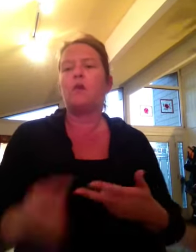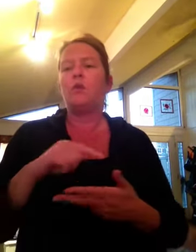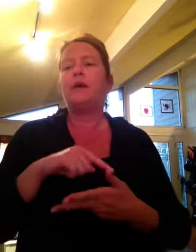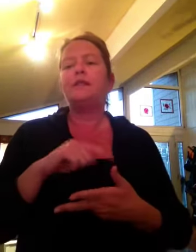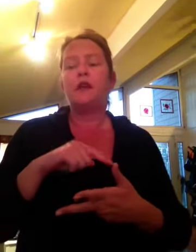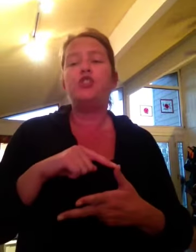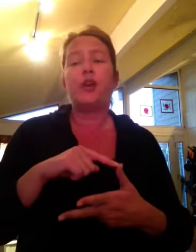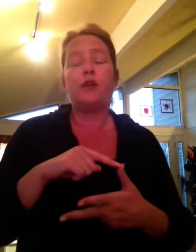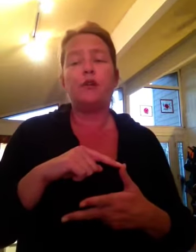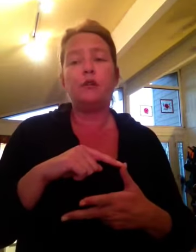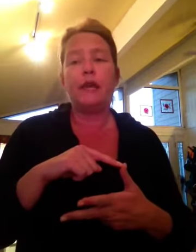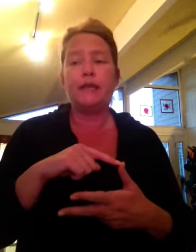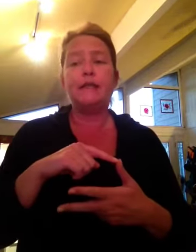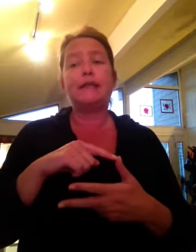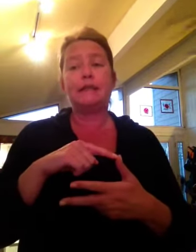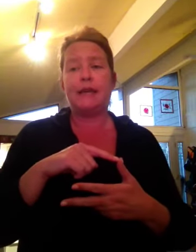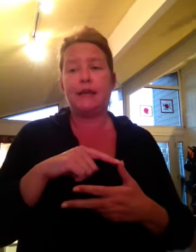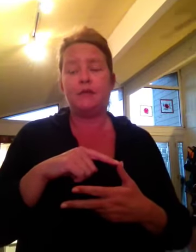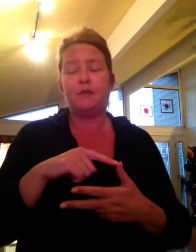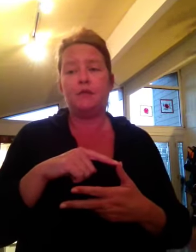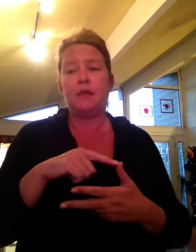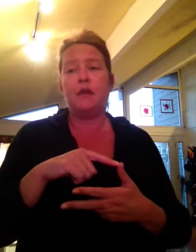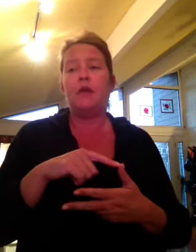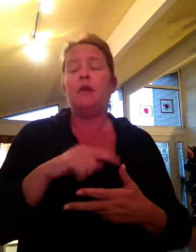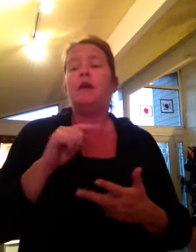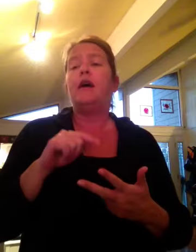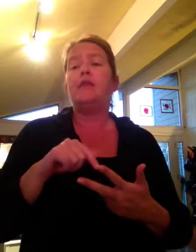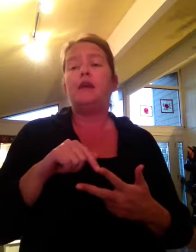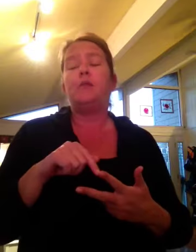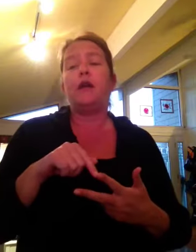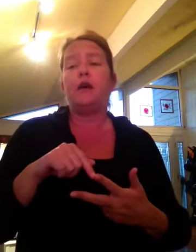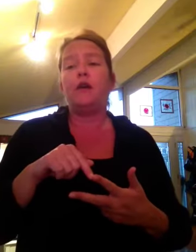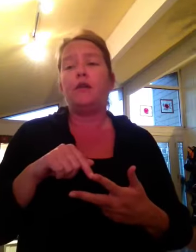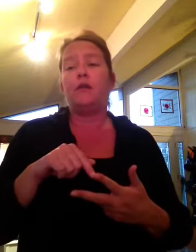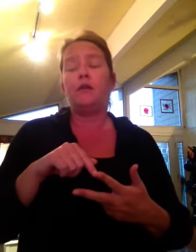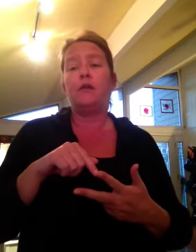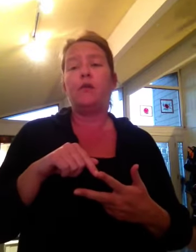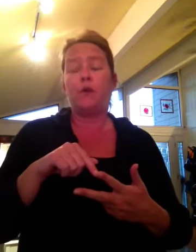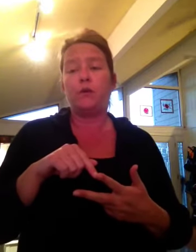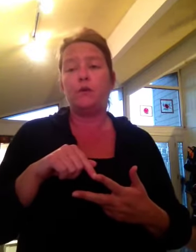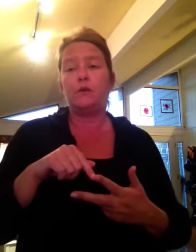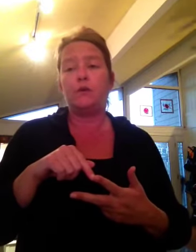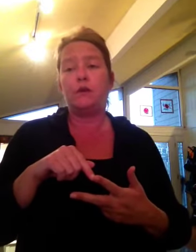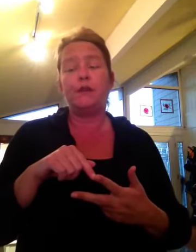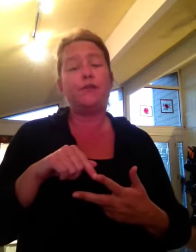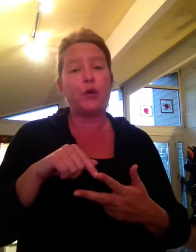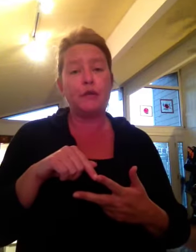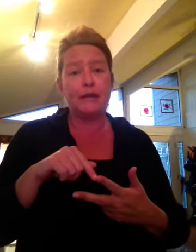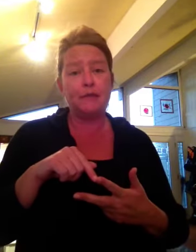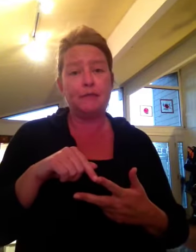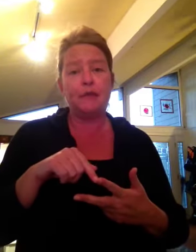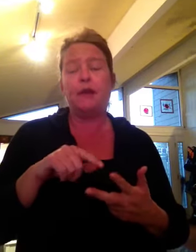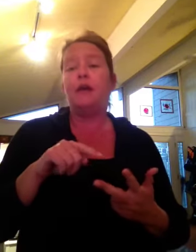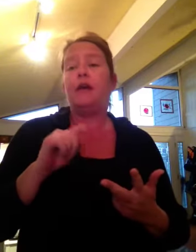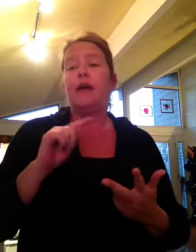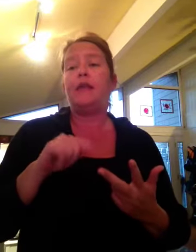Well, my son Gerald, he's 16. And then my daughter Rose is 14. And then